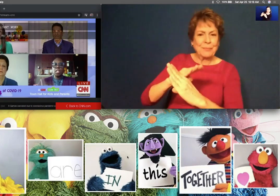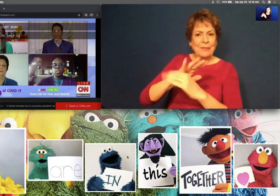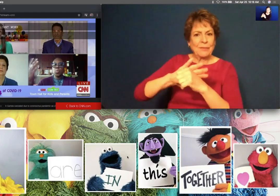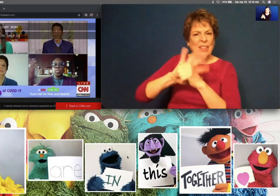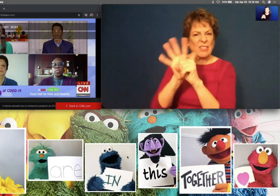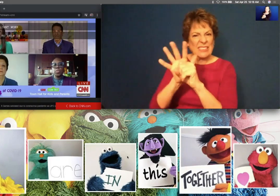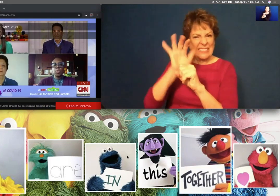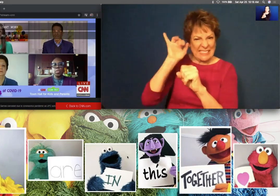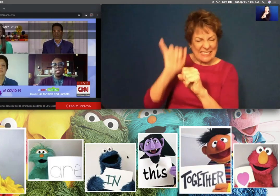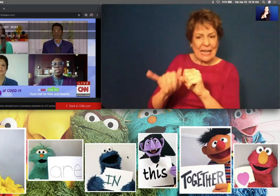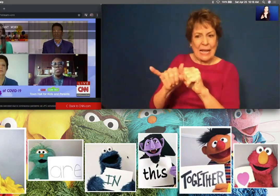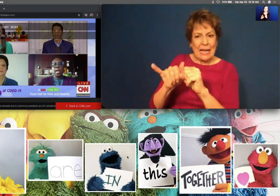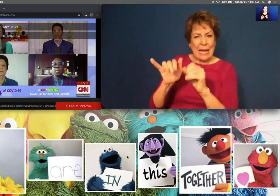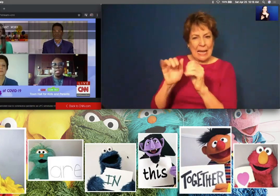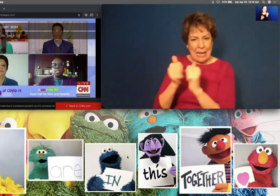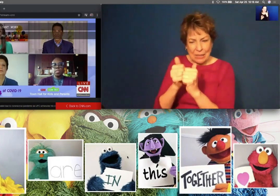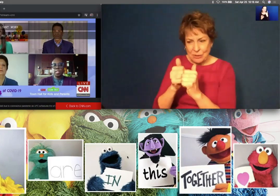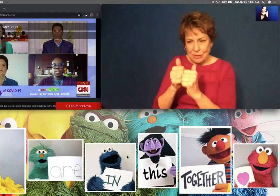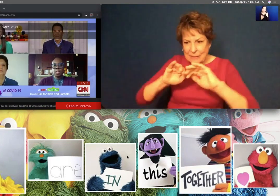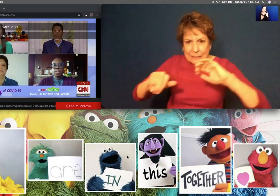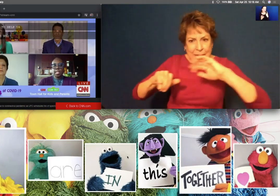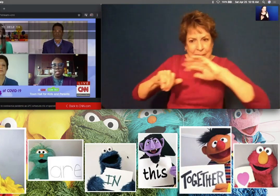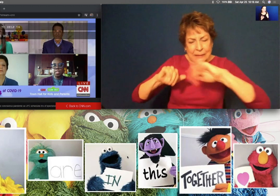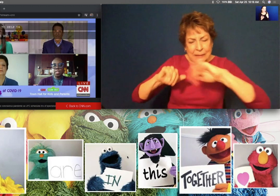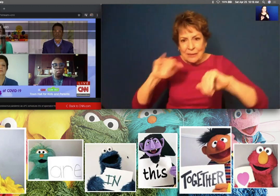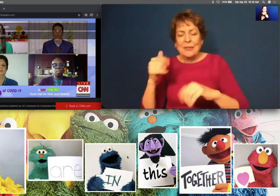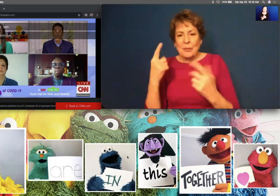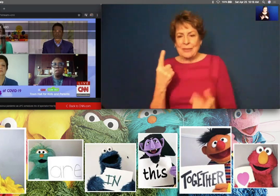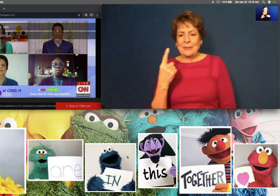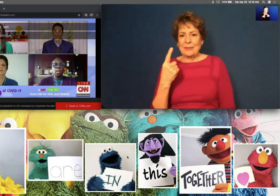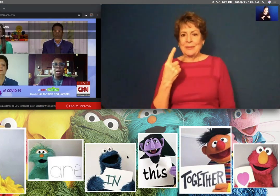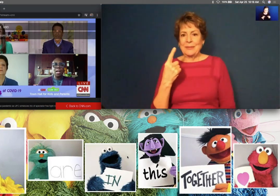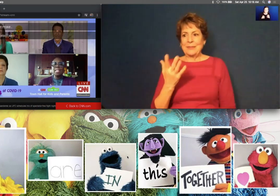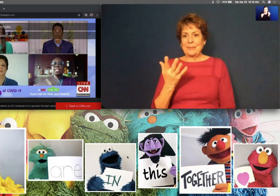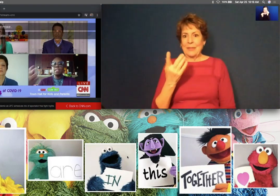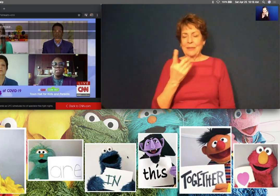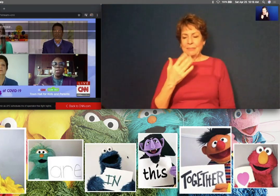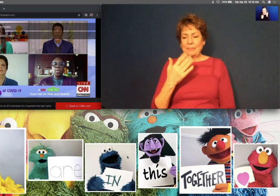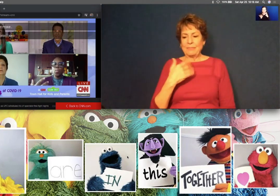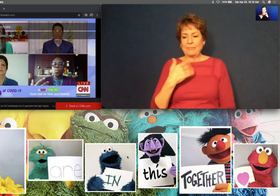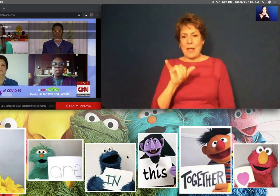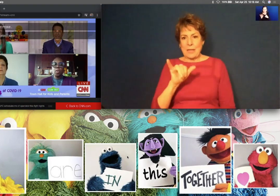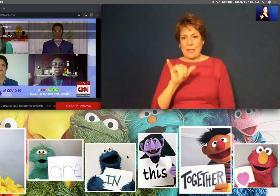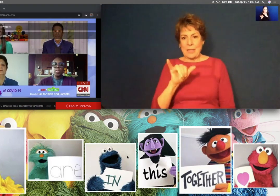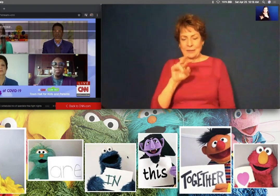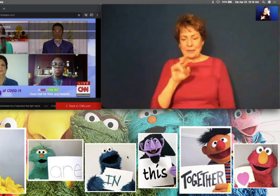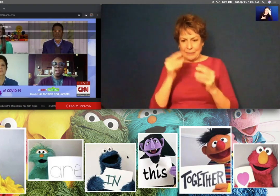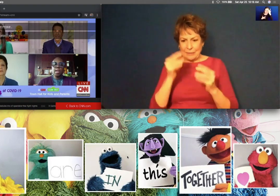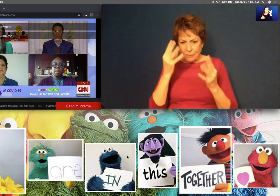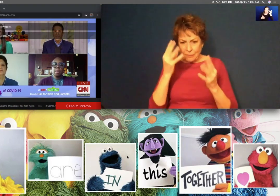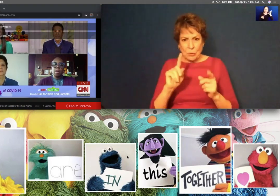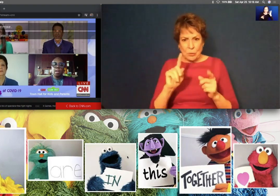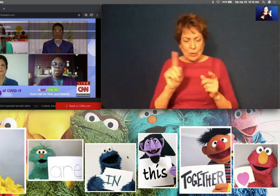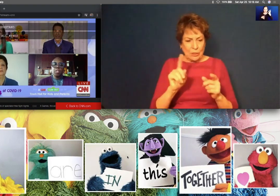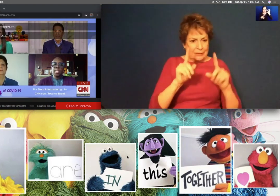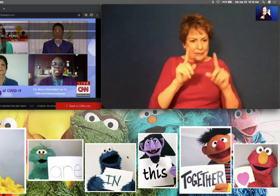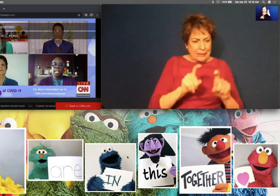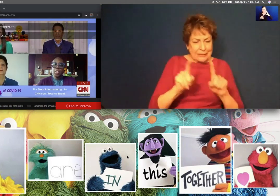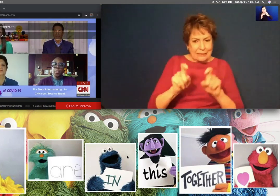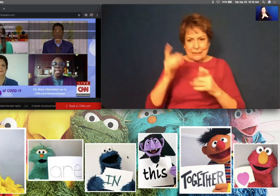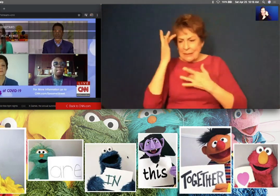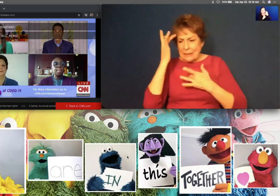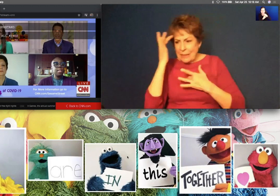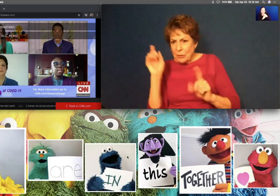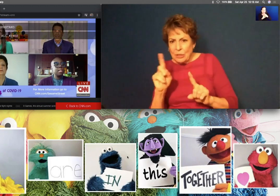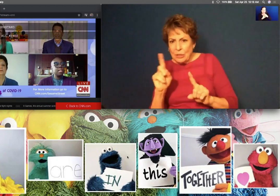So as we begin to understand this data, there are all kinds of webinars, both by the Child